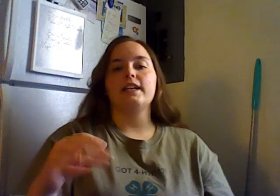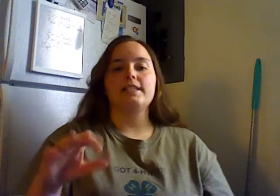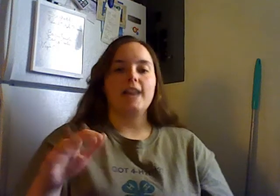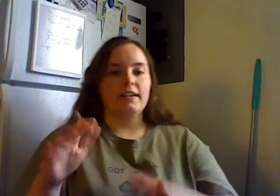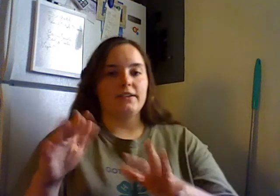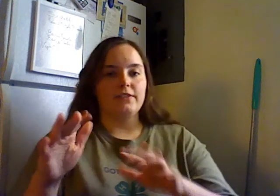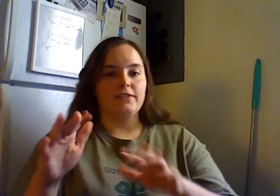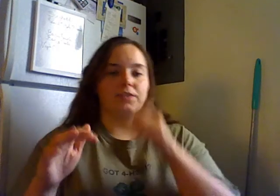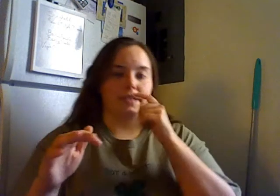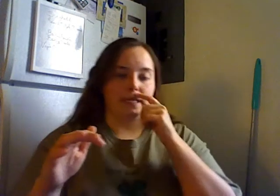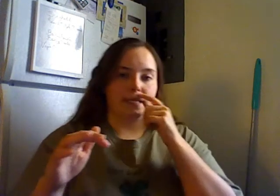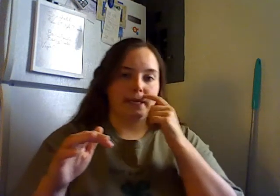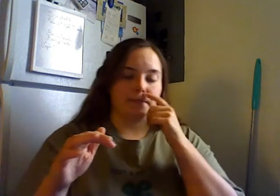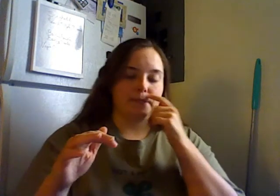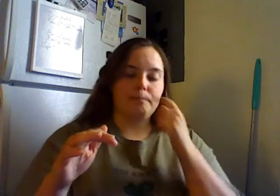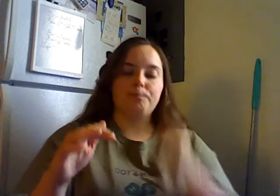kind of interesting at times.